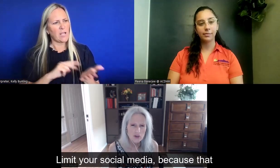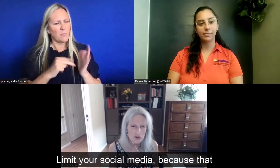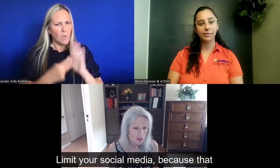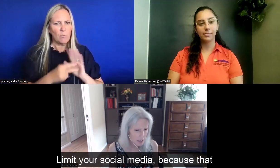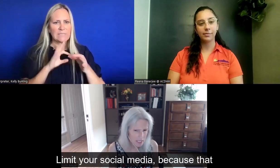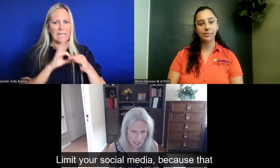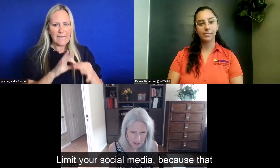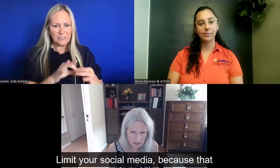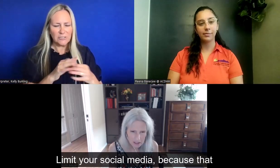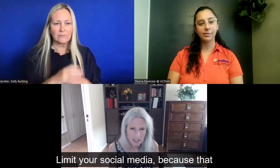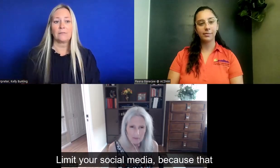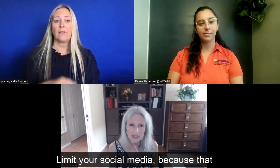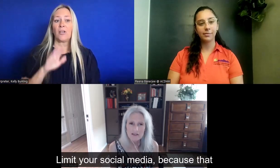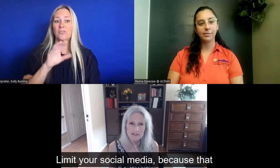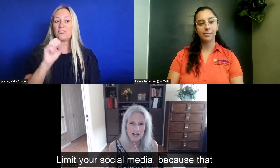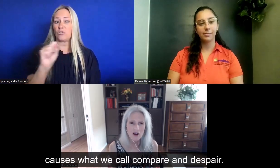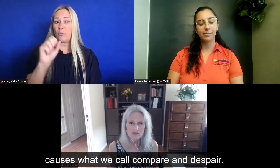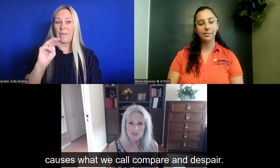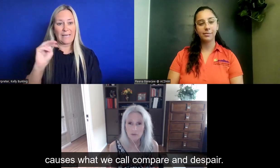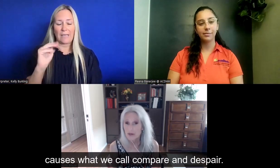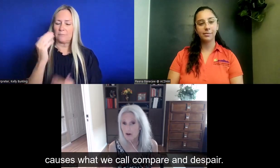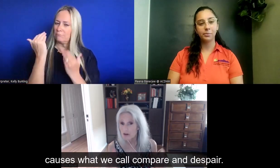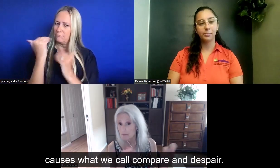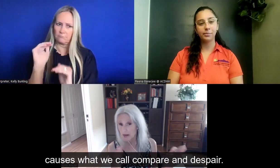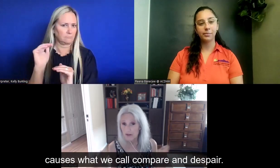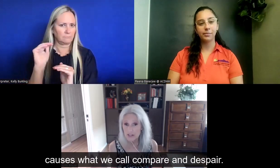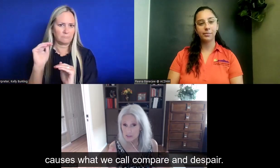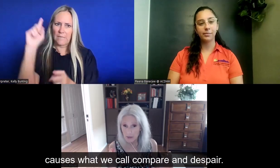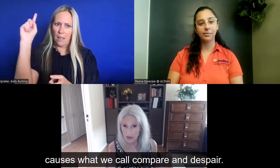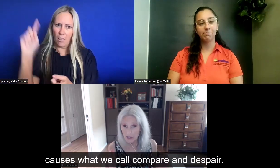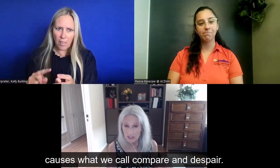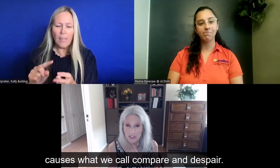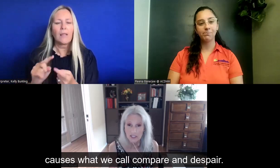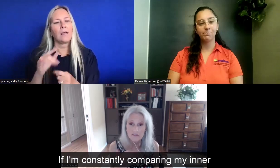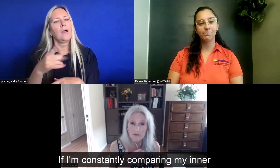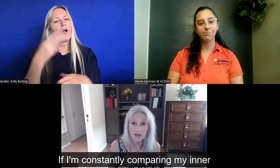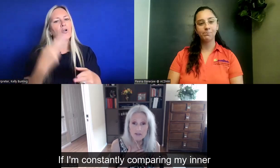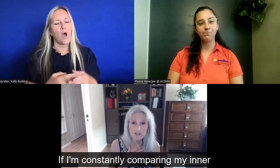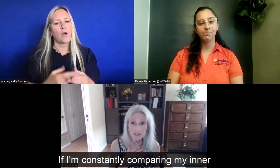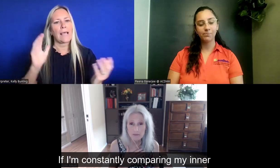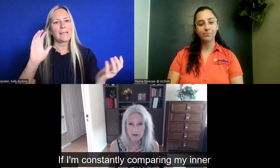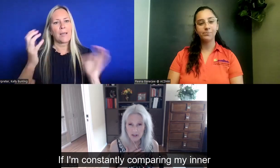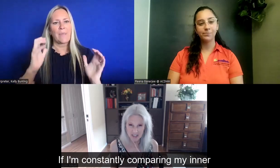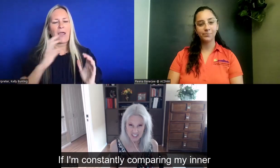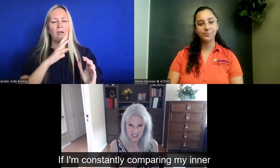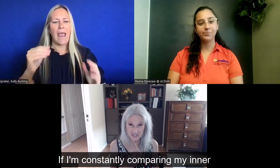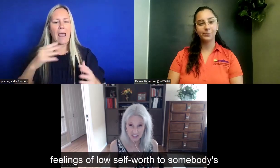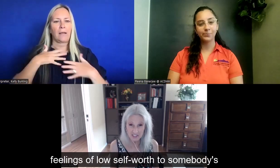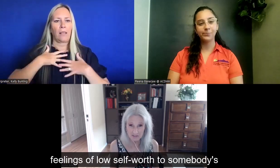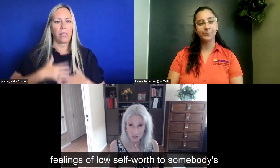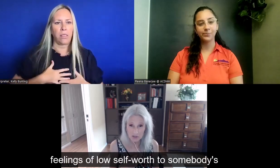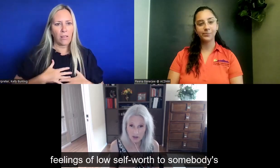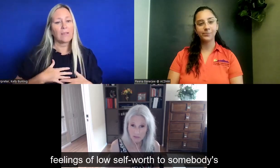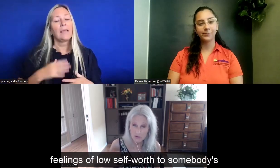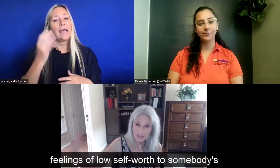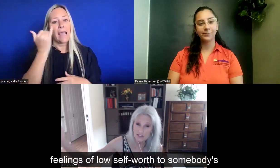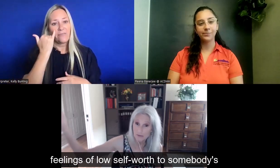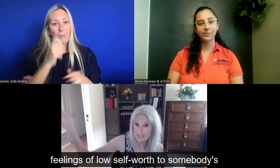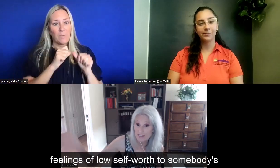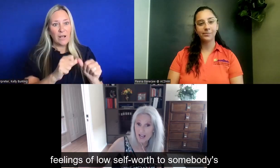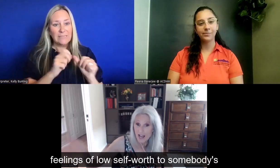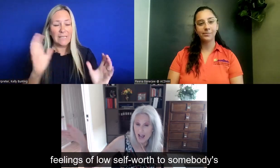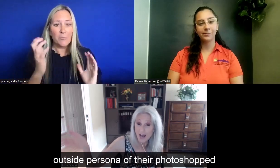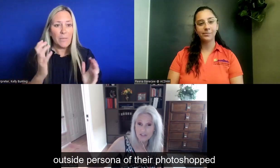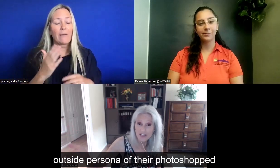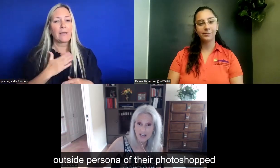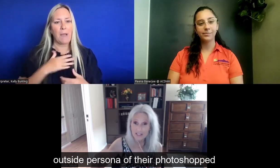Limit your social media because that causes what we call compare and despair. If I'm constantly comparing my inner feelings of low self-worth to